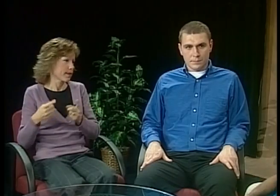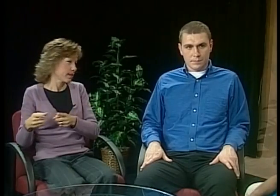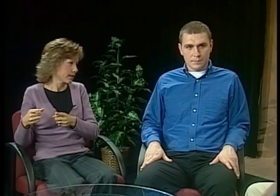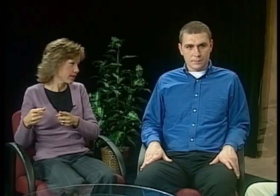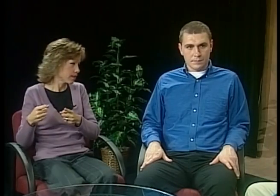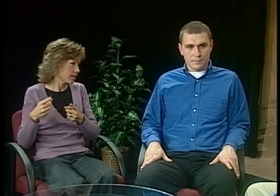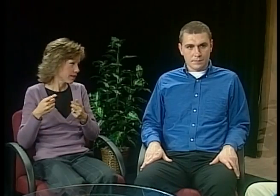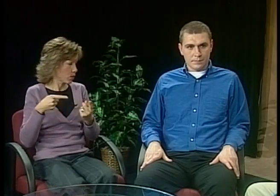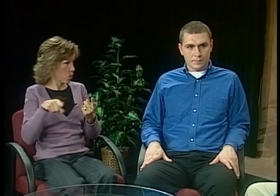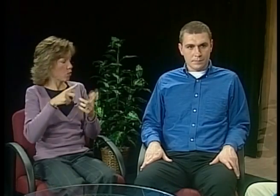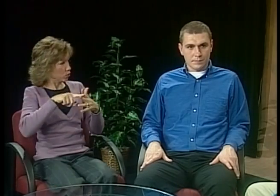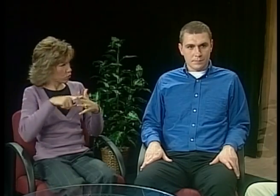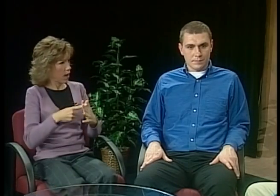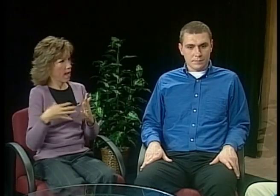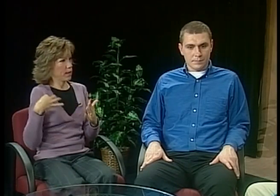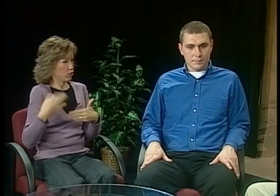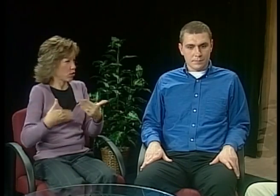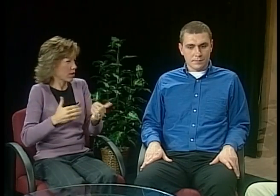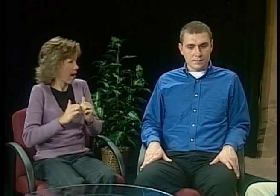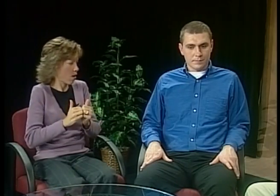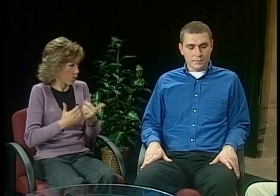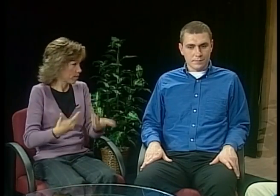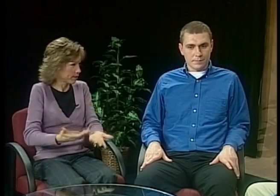begin the application process.